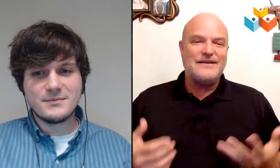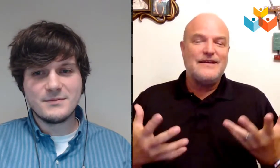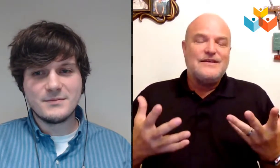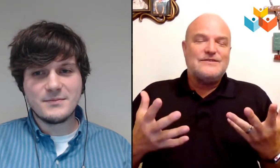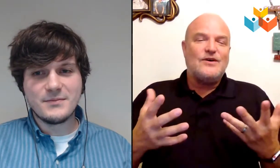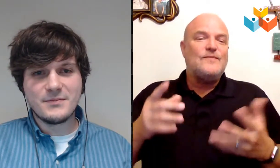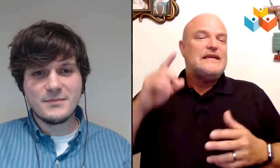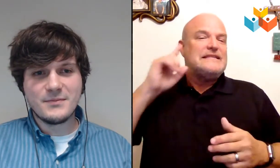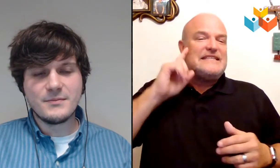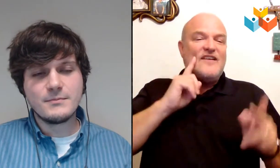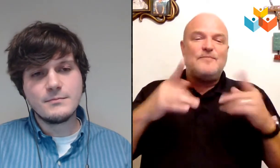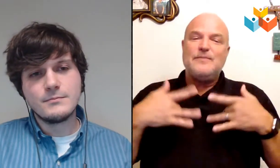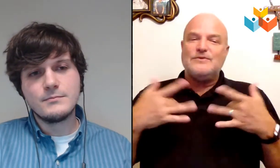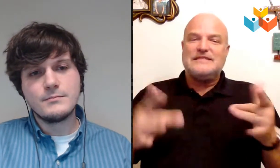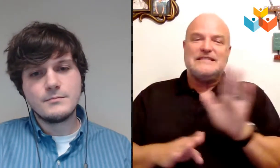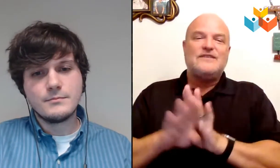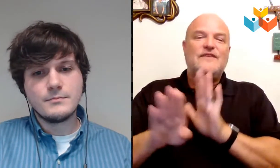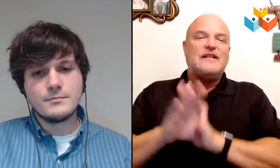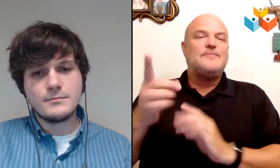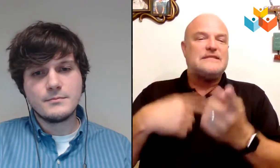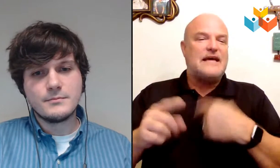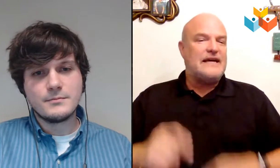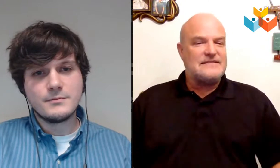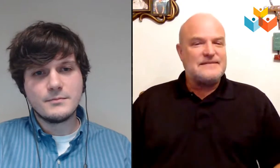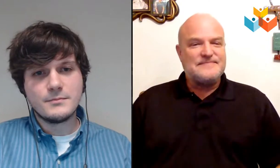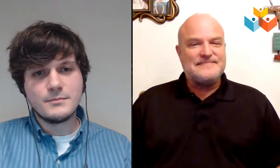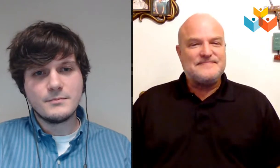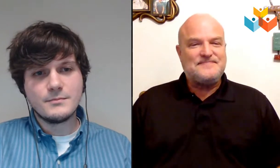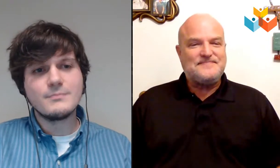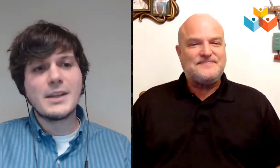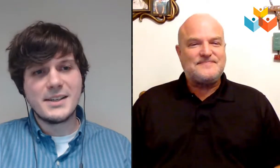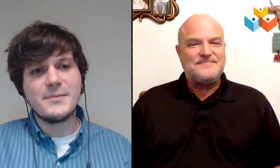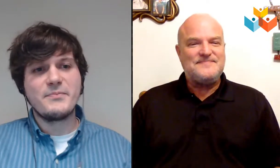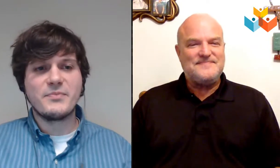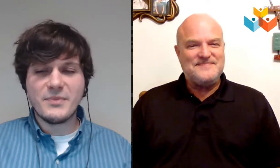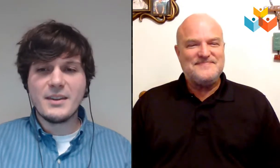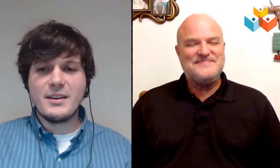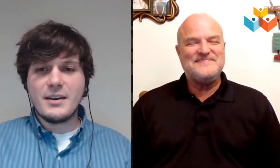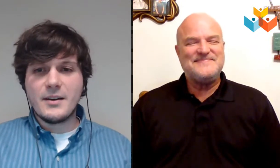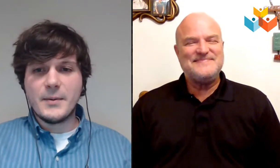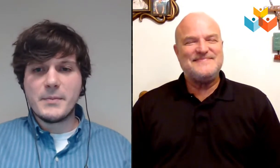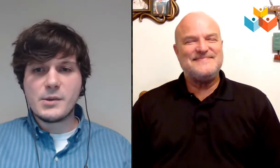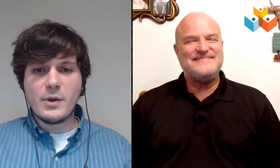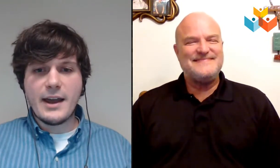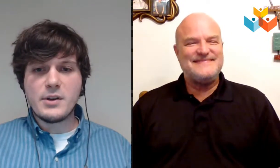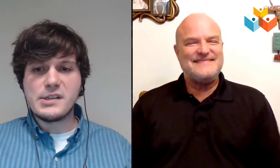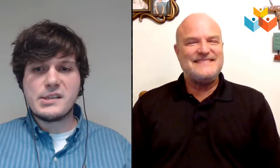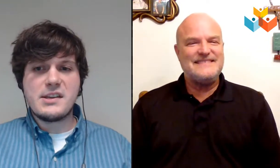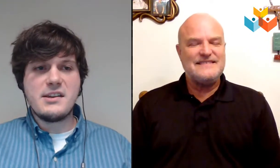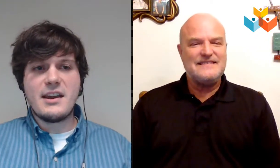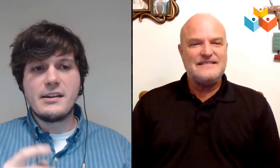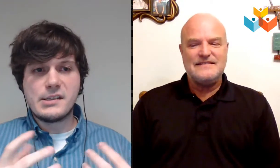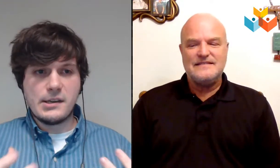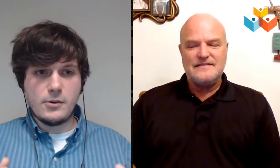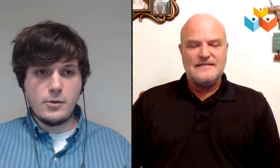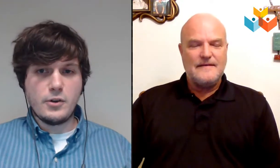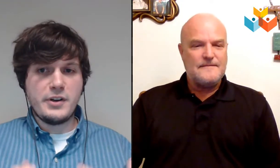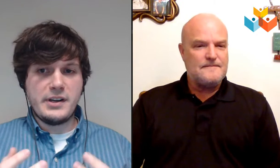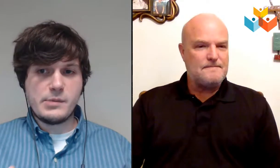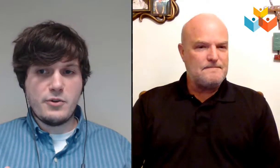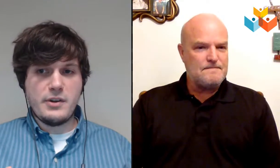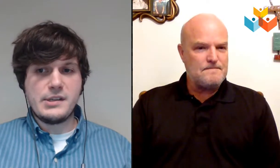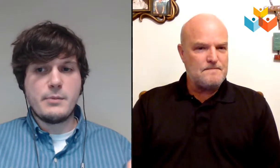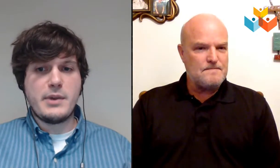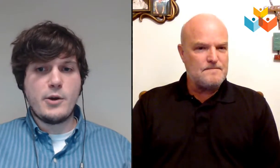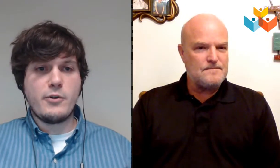communities around. So deaf people tend to develop the signs. I see. So how does the ASL